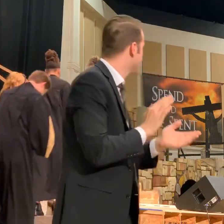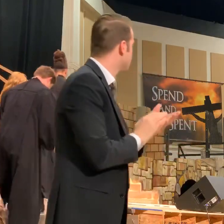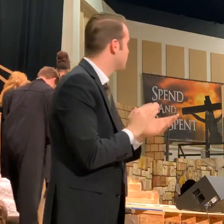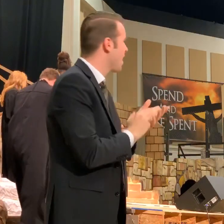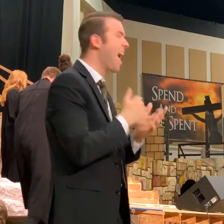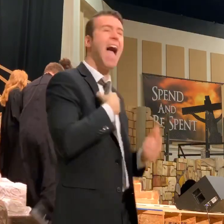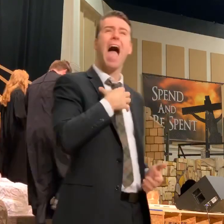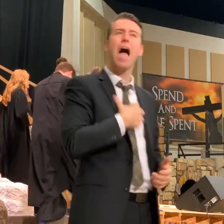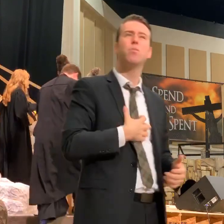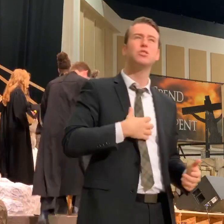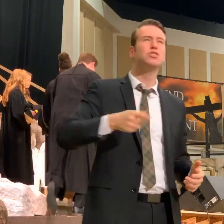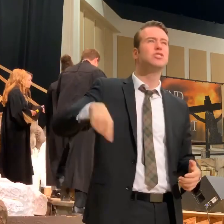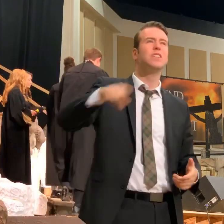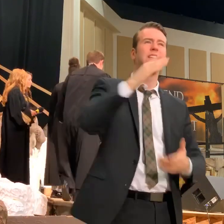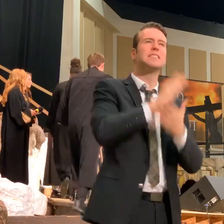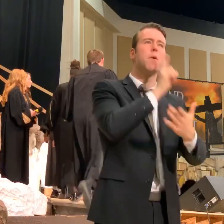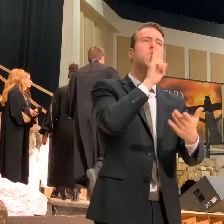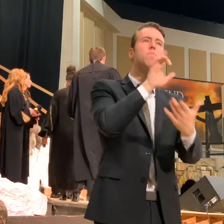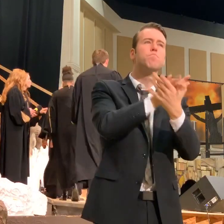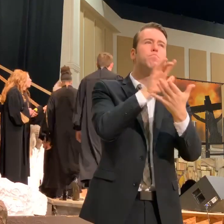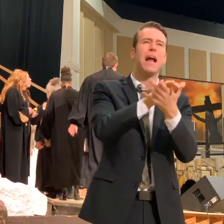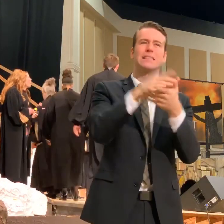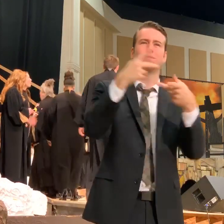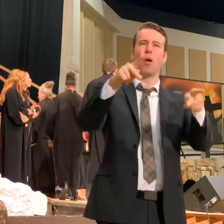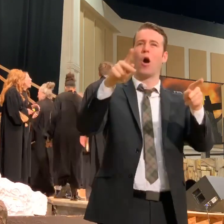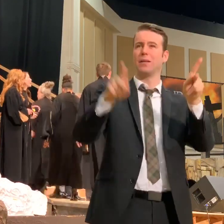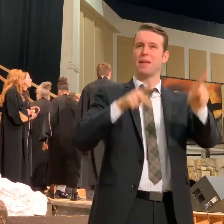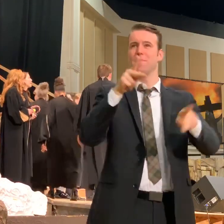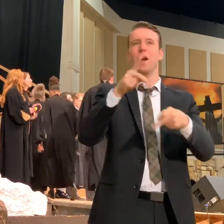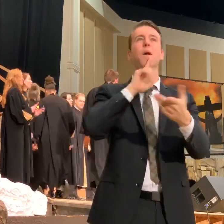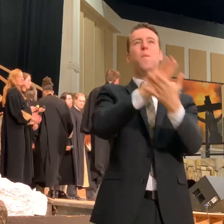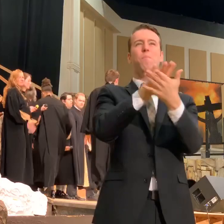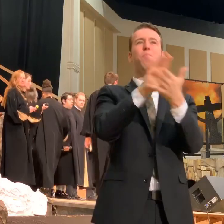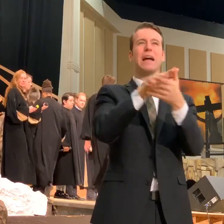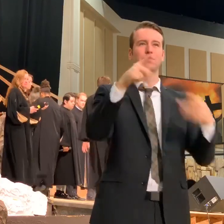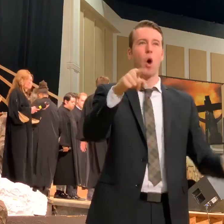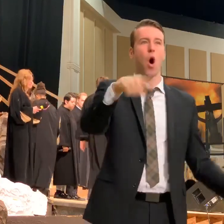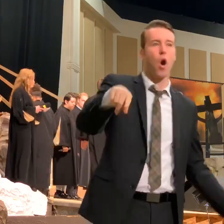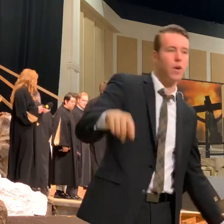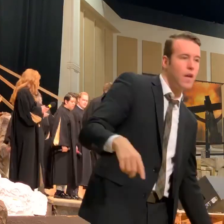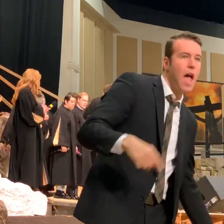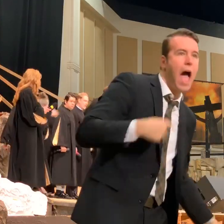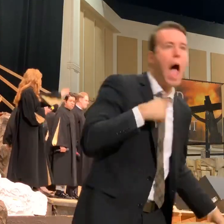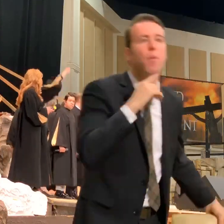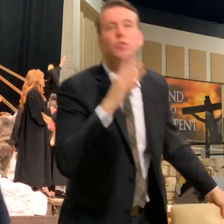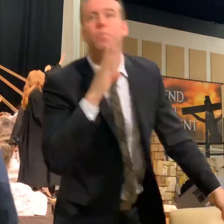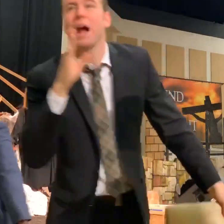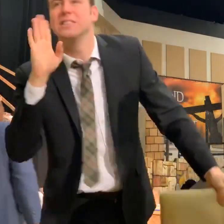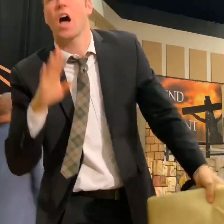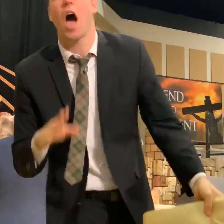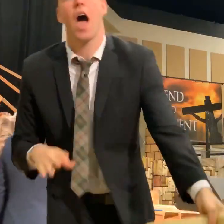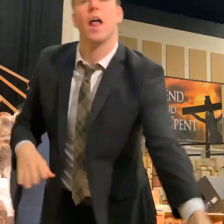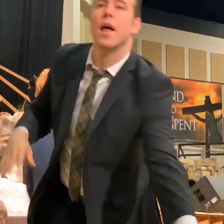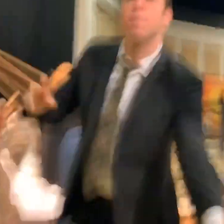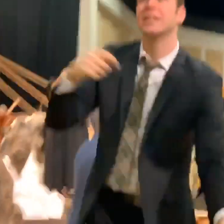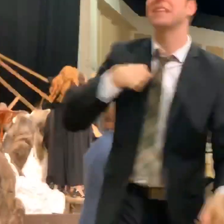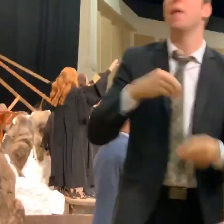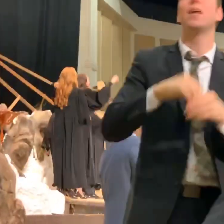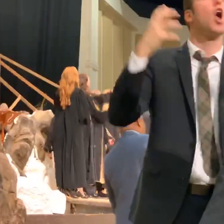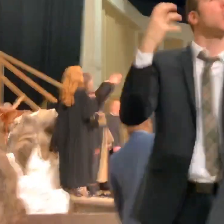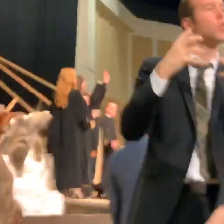I wish I had some praise party people that would say, I'm just going to praise God because I'm in a